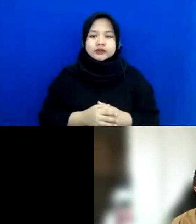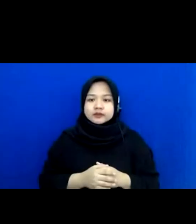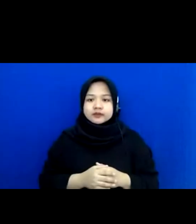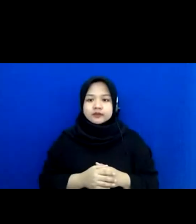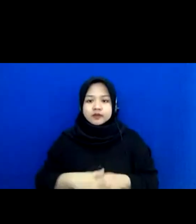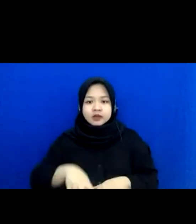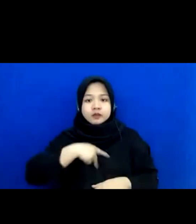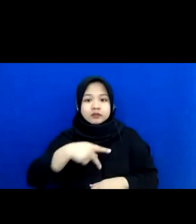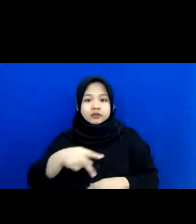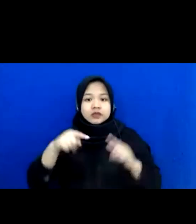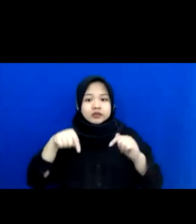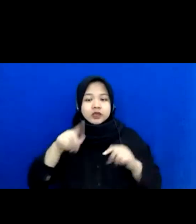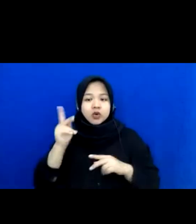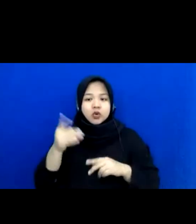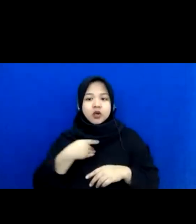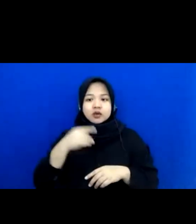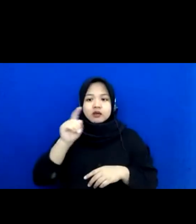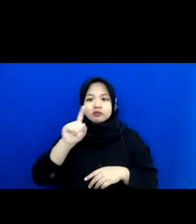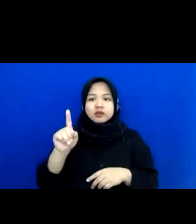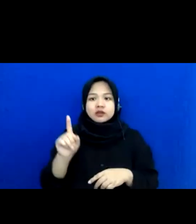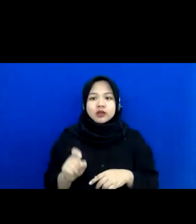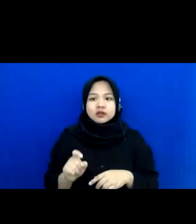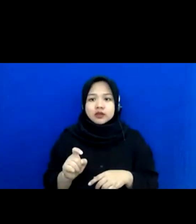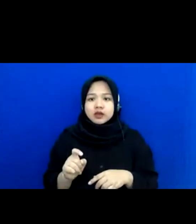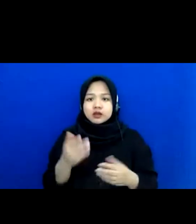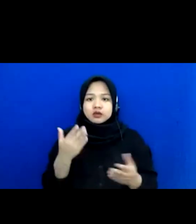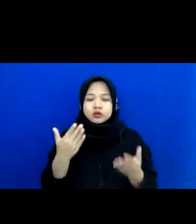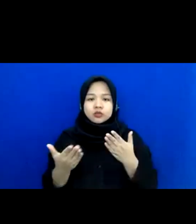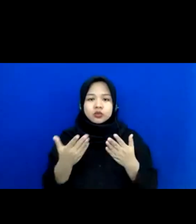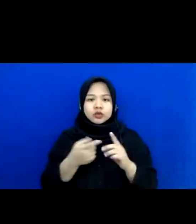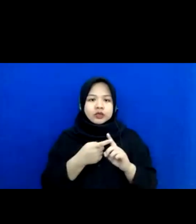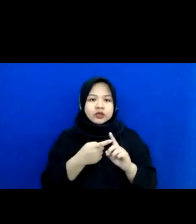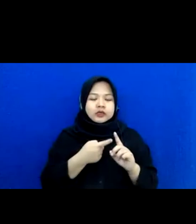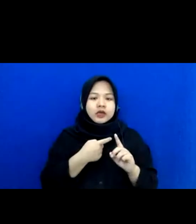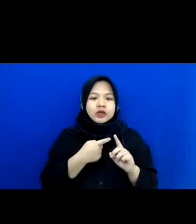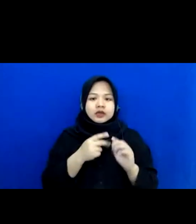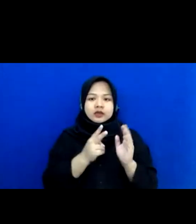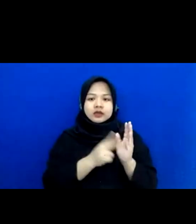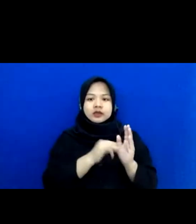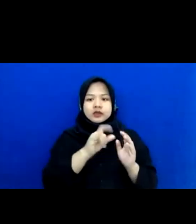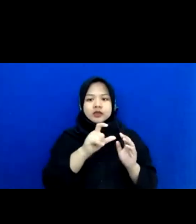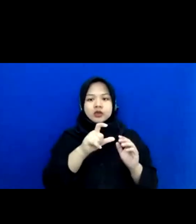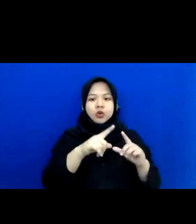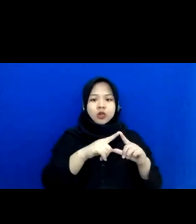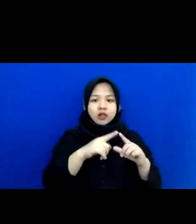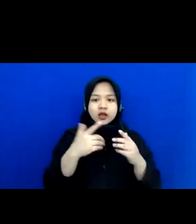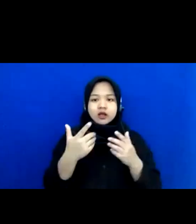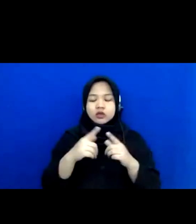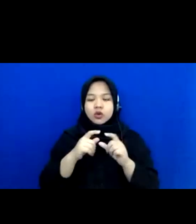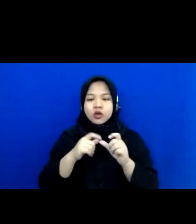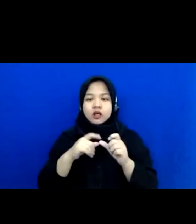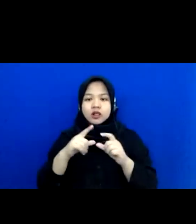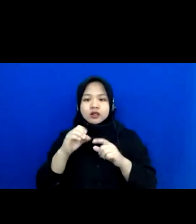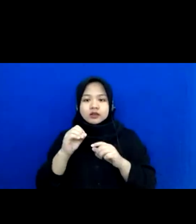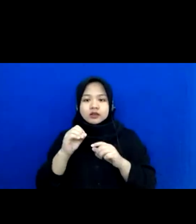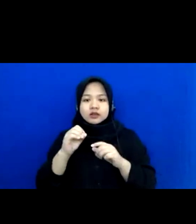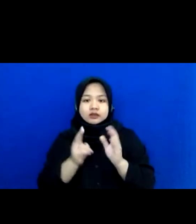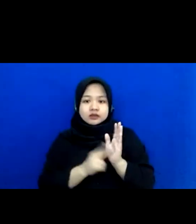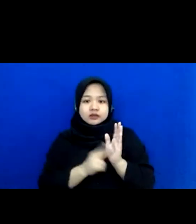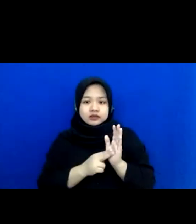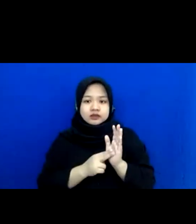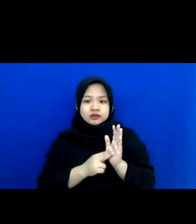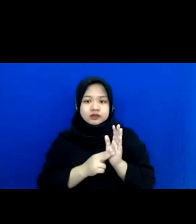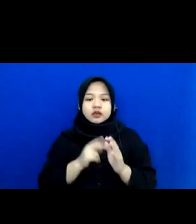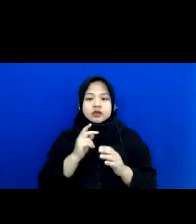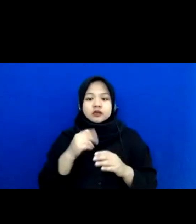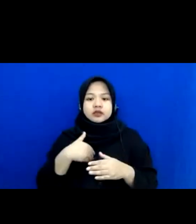if you have any questions, you know, either for Nicola, Alison, or for our panelists later, I would like to invite